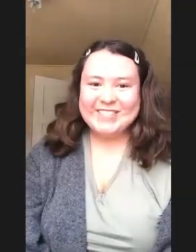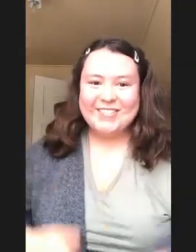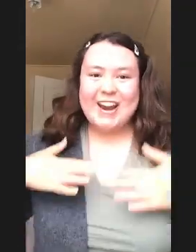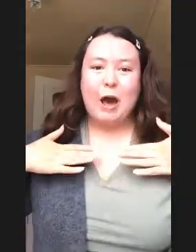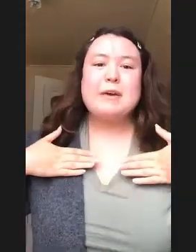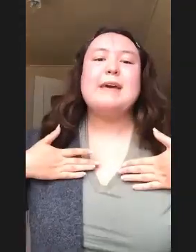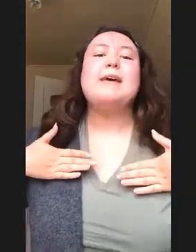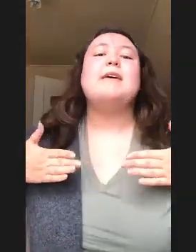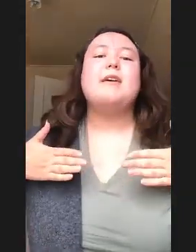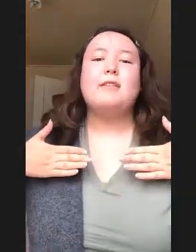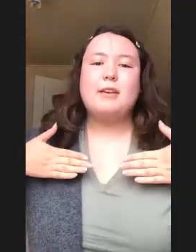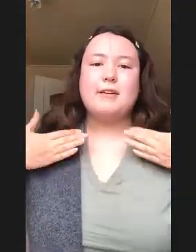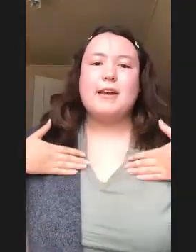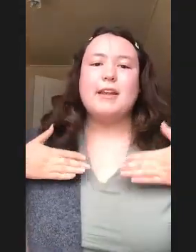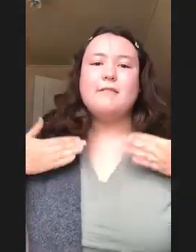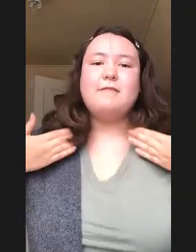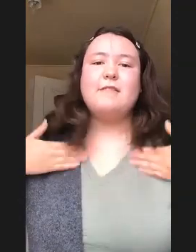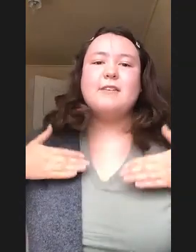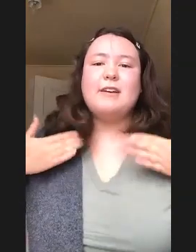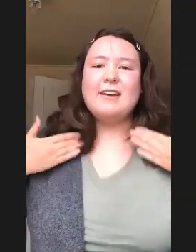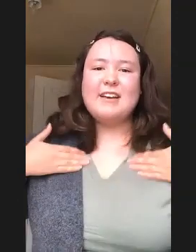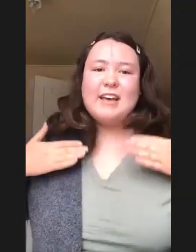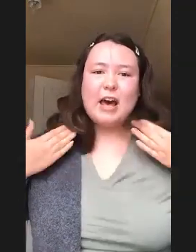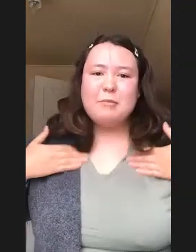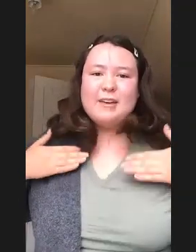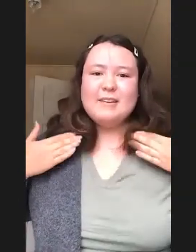If you're happy, you would kind of happy.